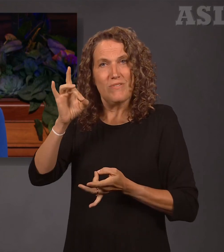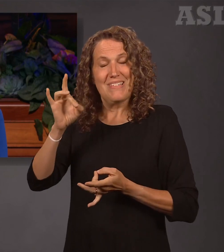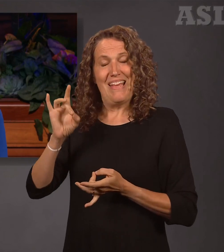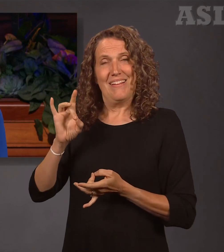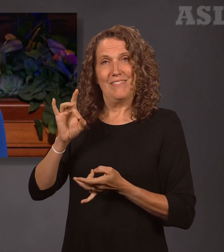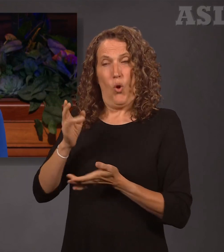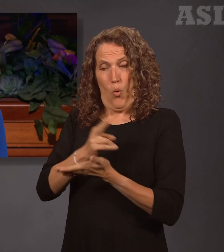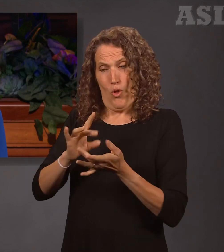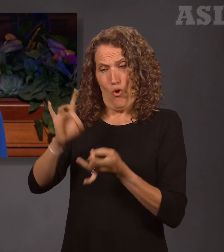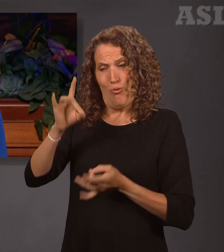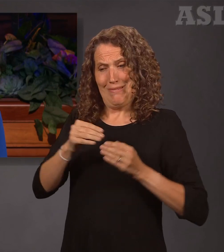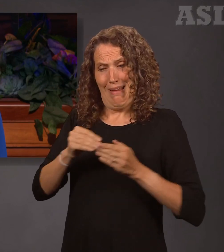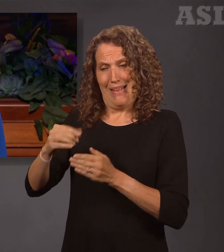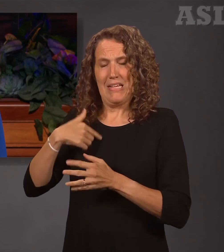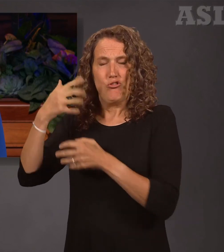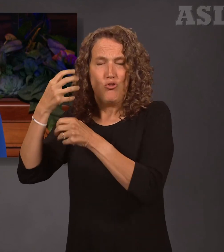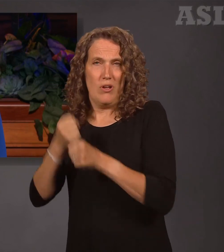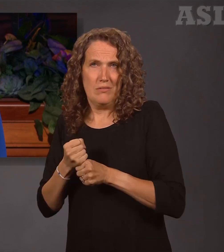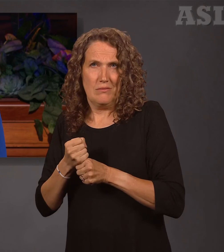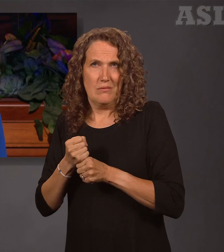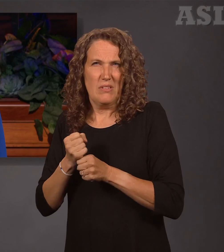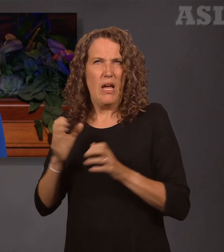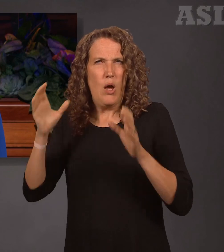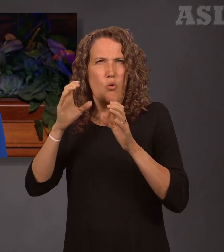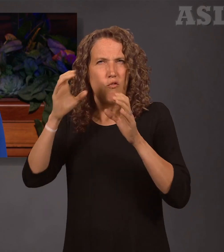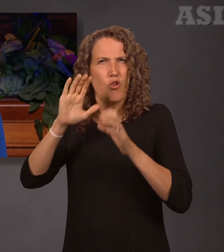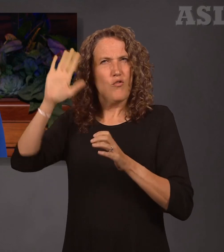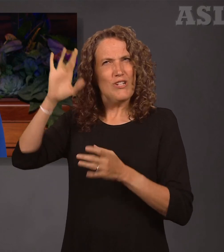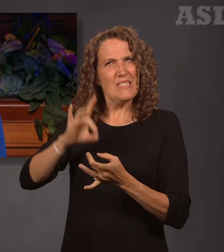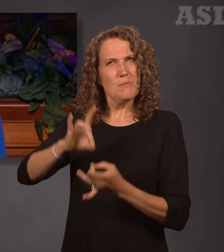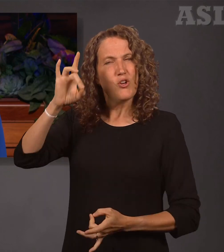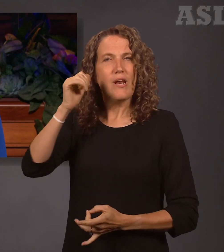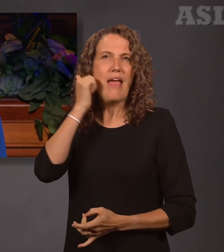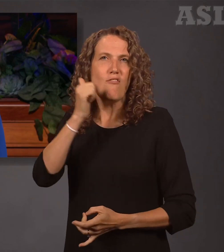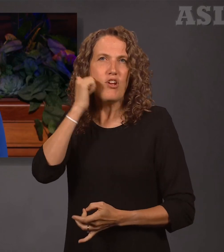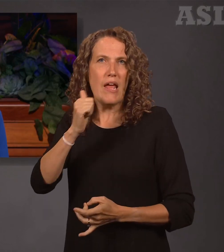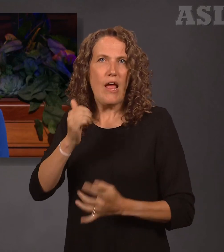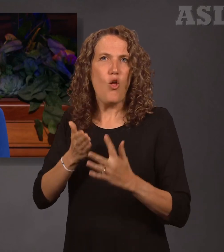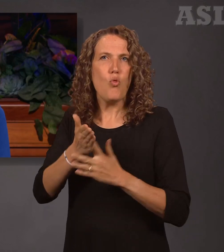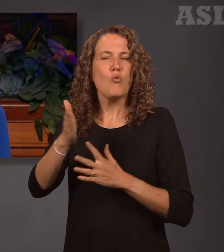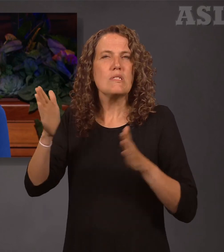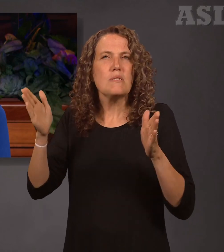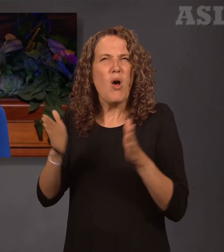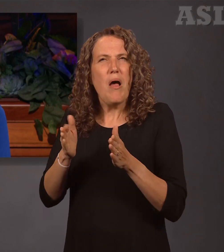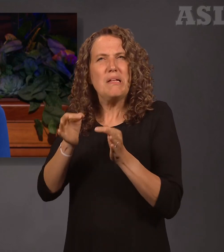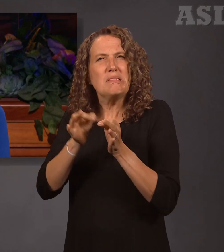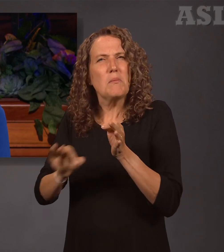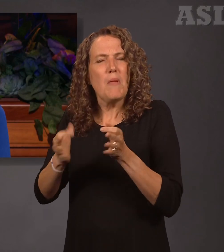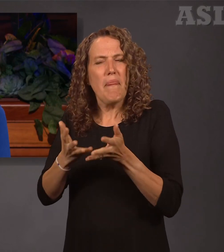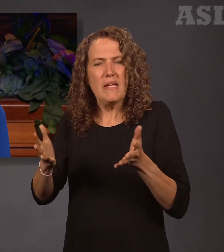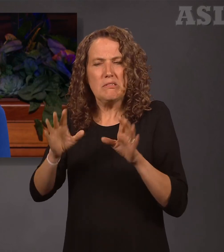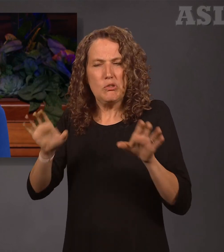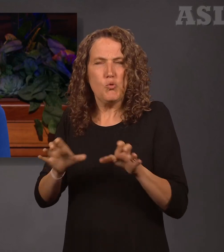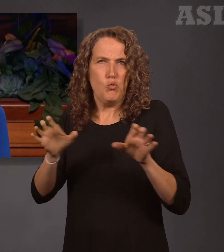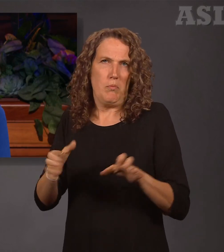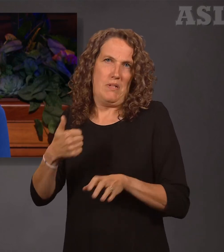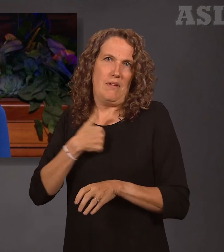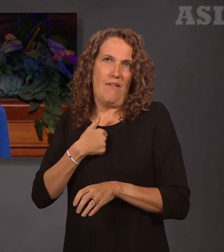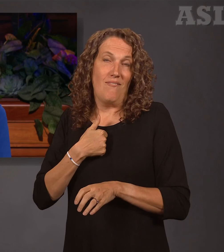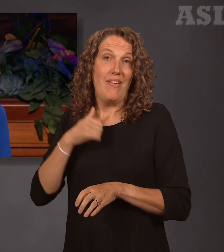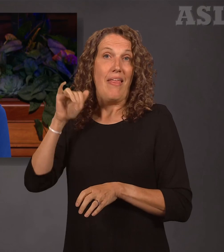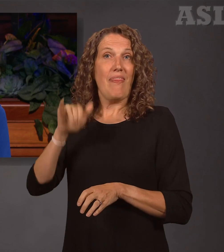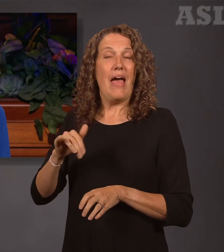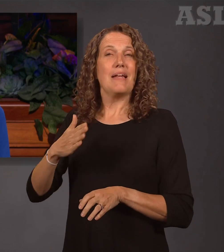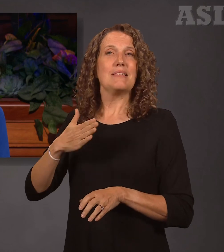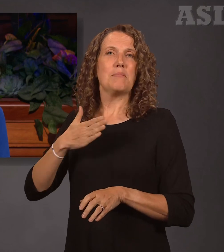I will seek his Spirit every day by doing the small and simple things this is my path of discipleship